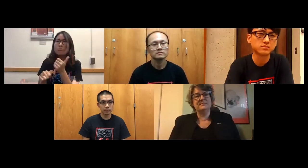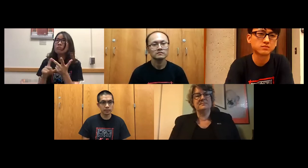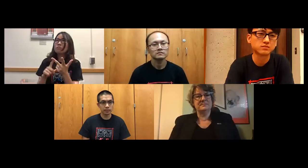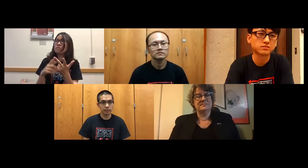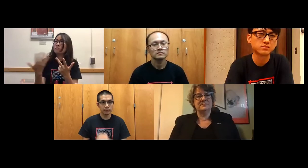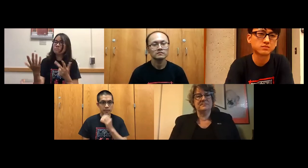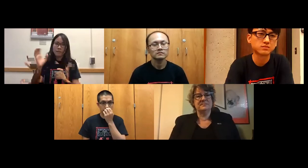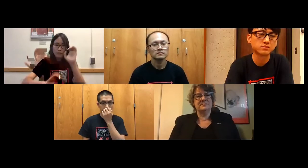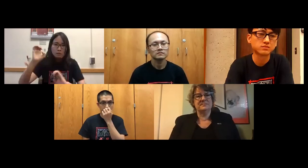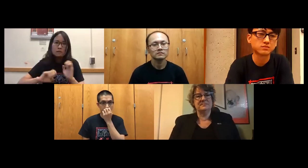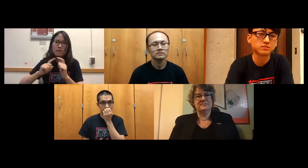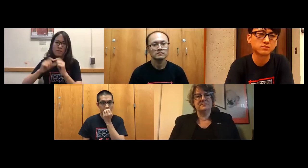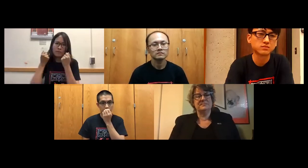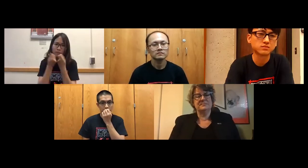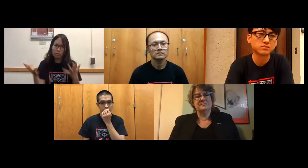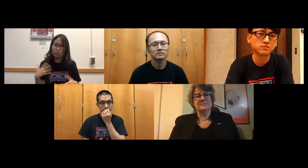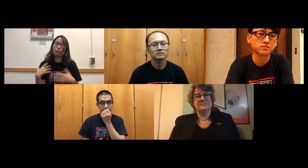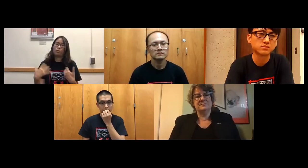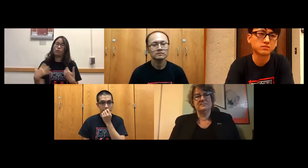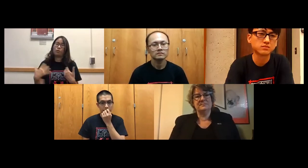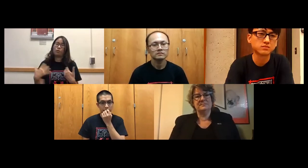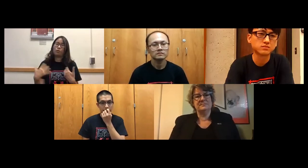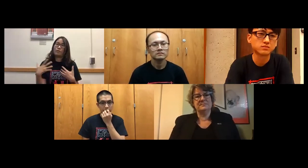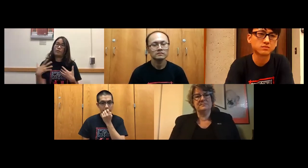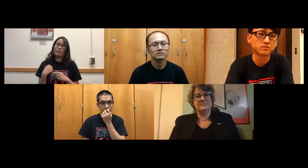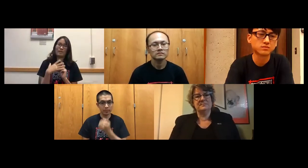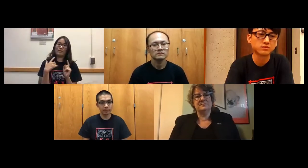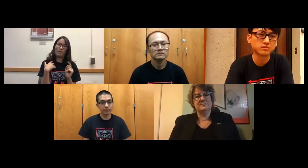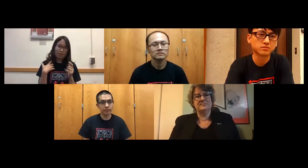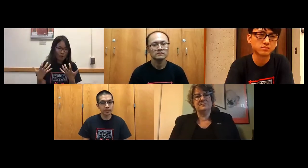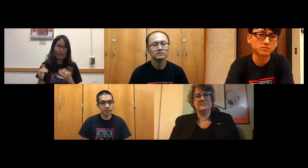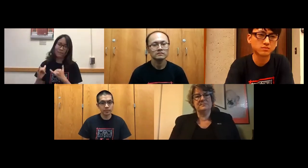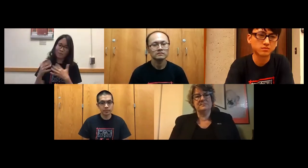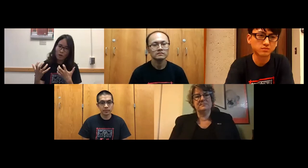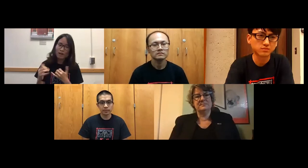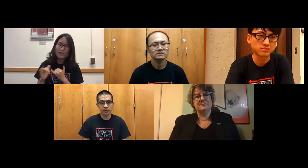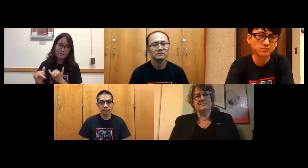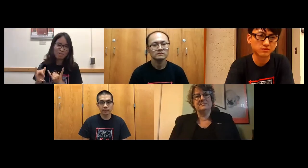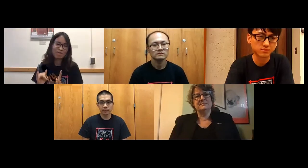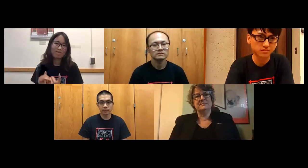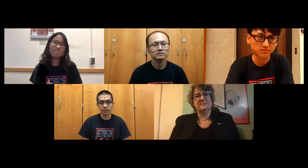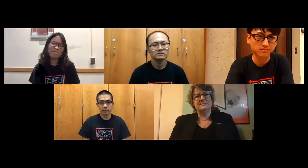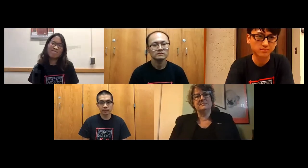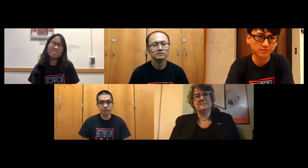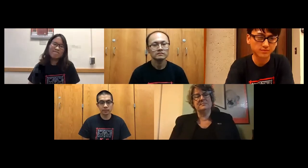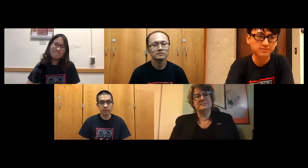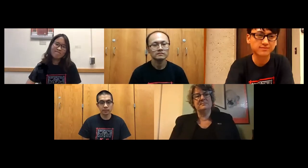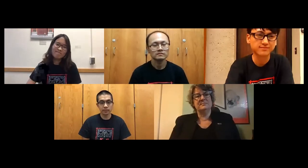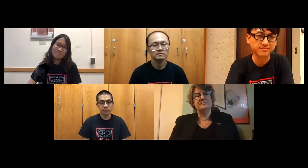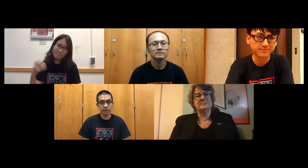and then but here in America they have, you know, they have aid to psychological support. They have